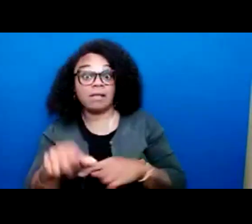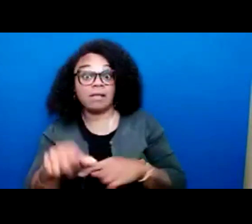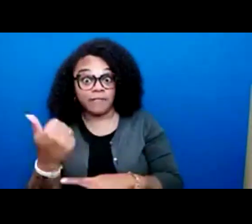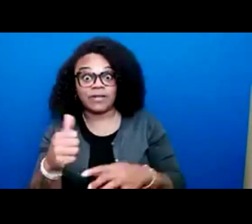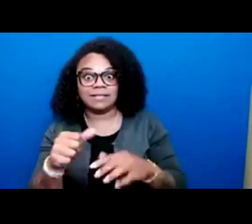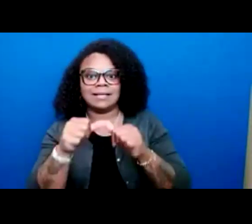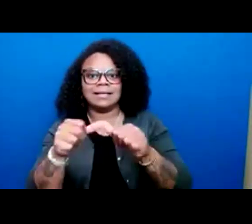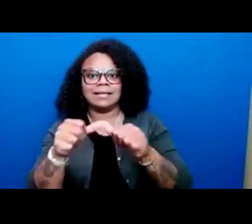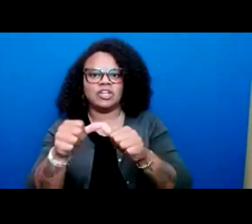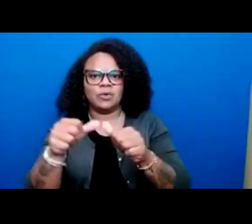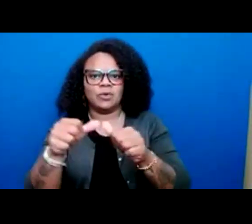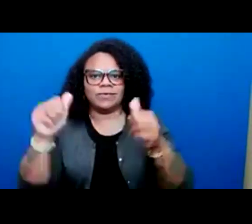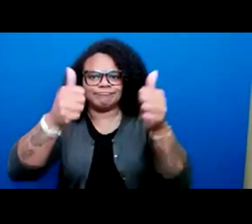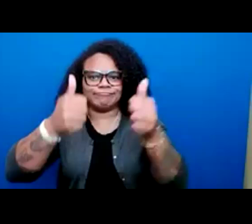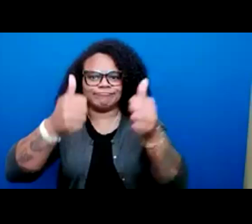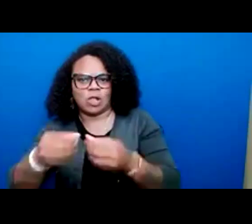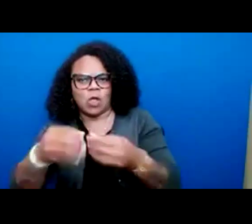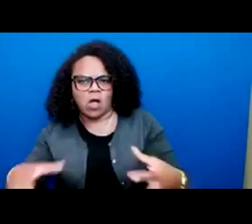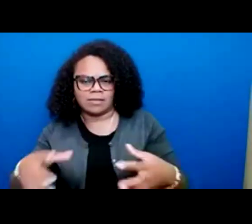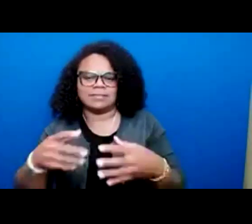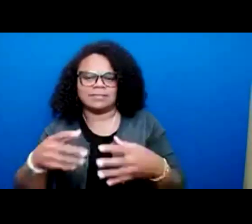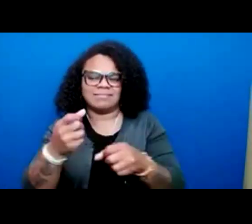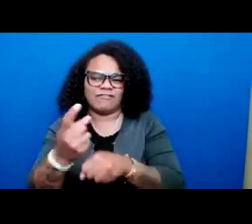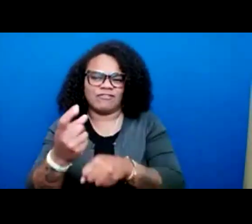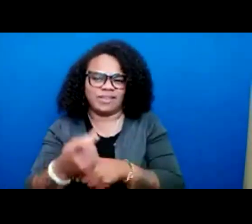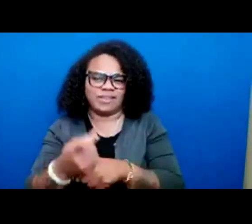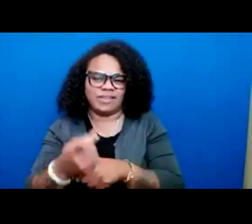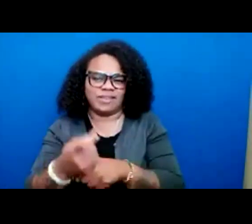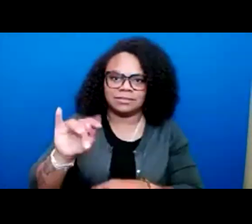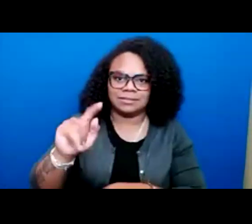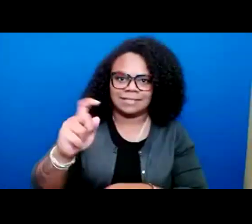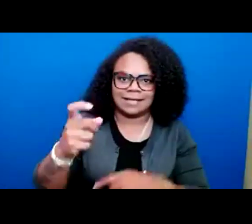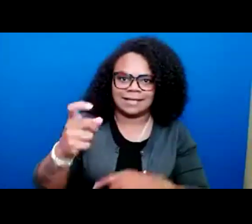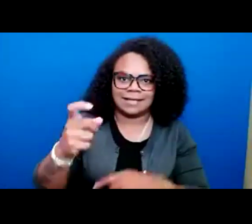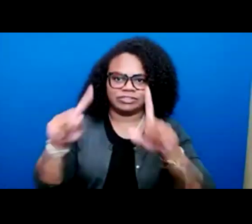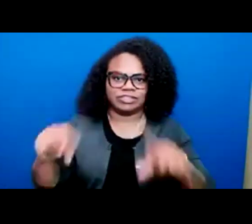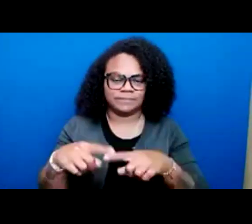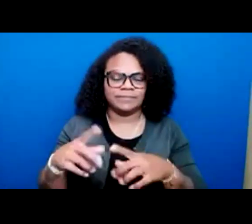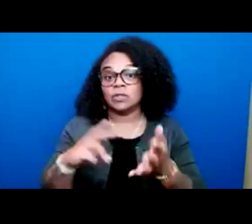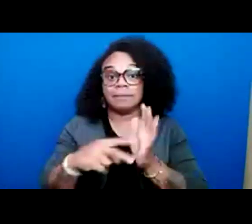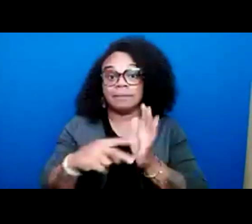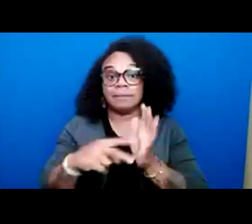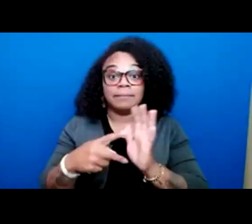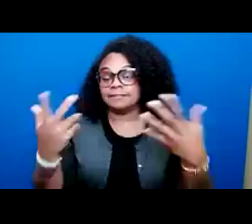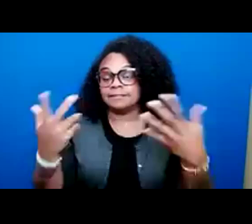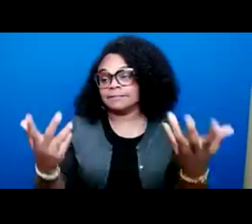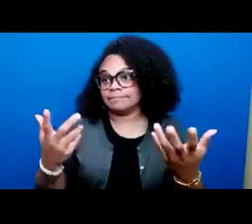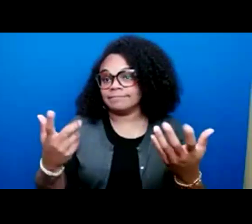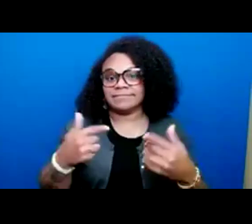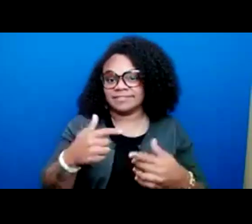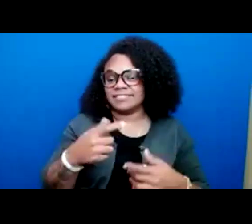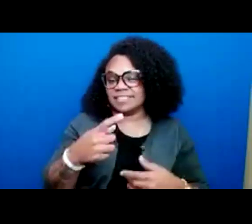after year after year on your tax return, meaning, hey, I took a loss. I brought